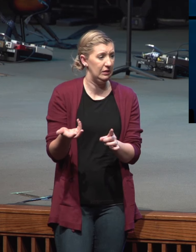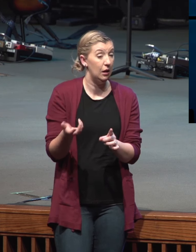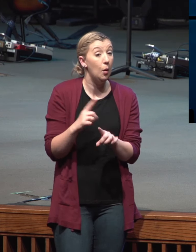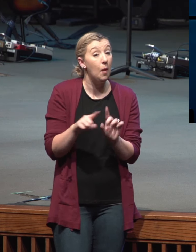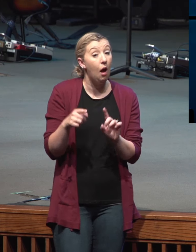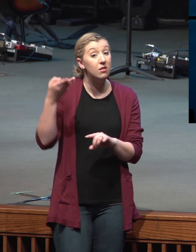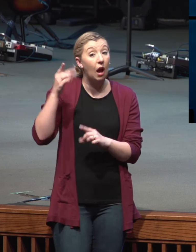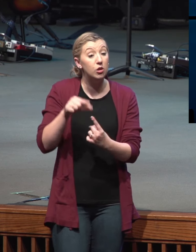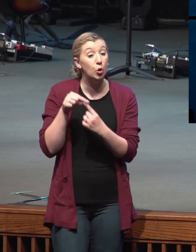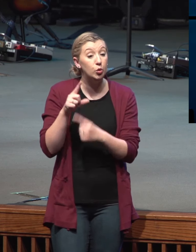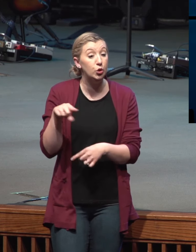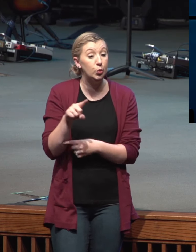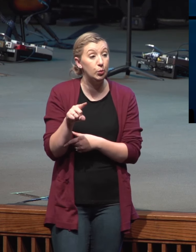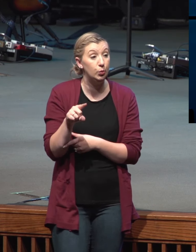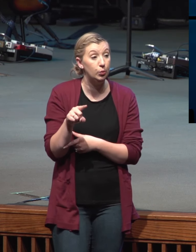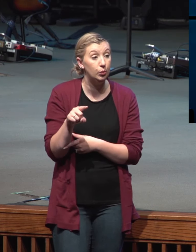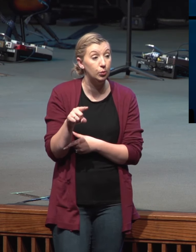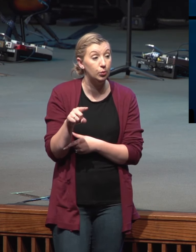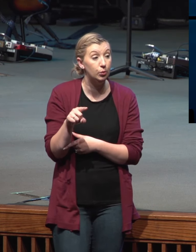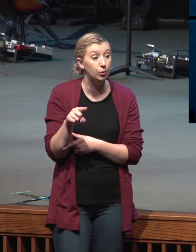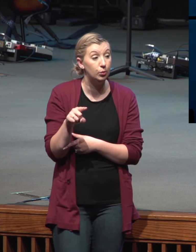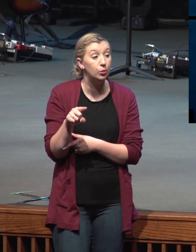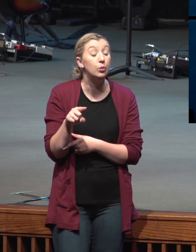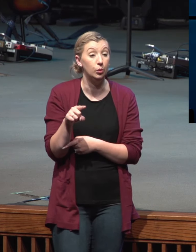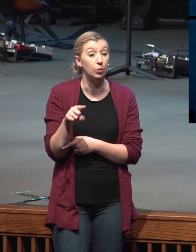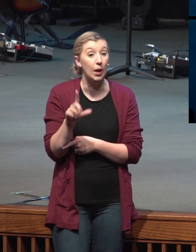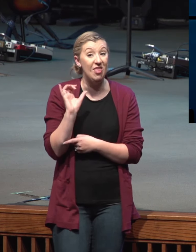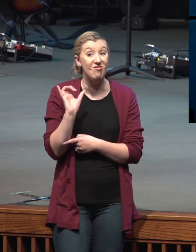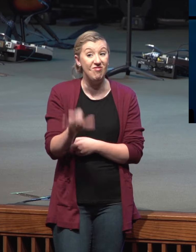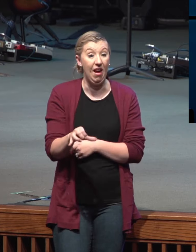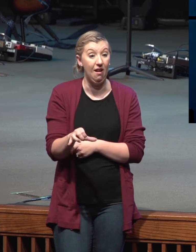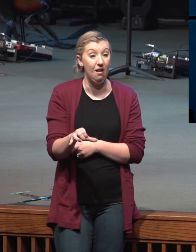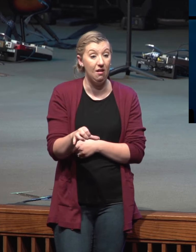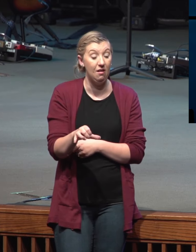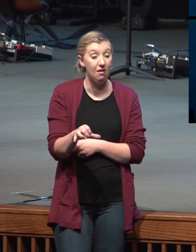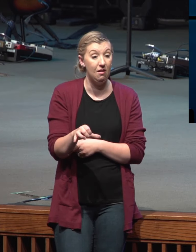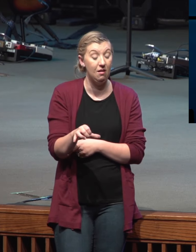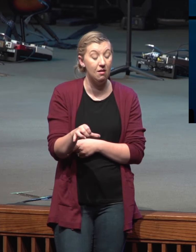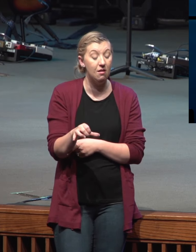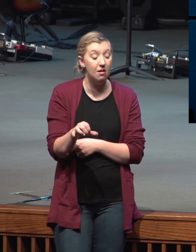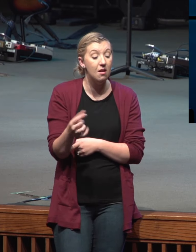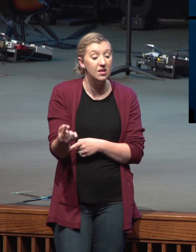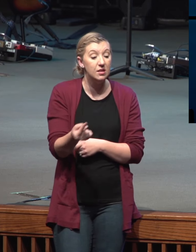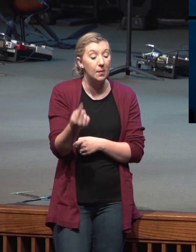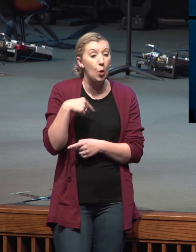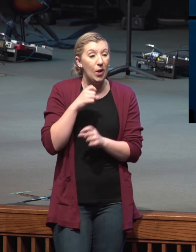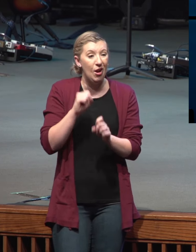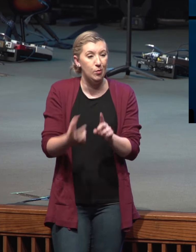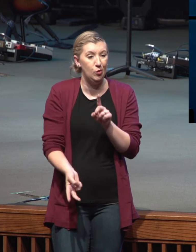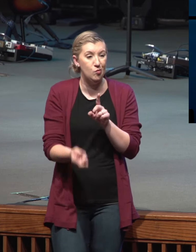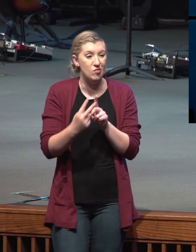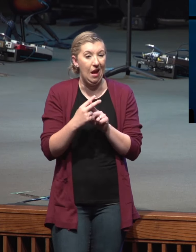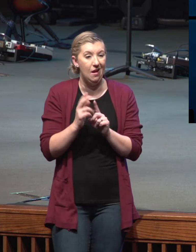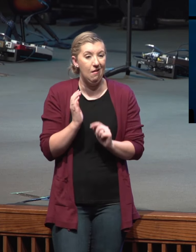But God chose you. And that is something, I think, we can apply to our